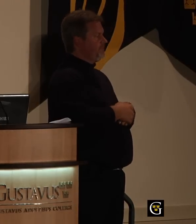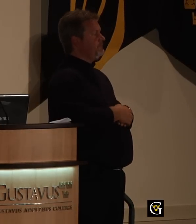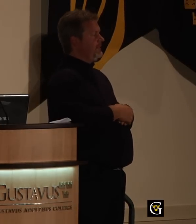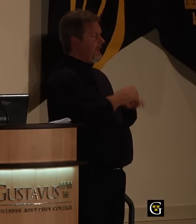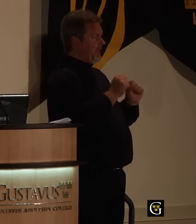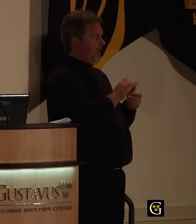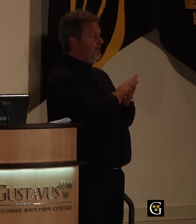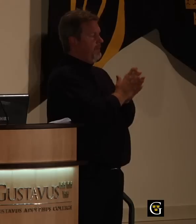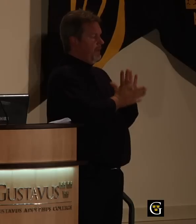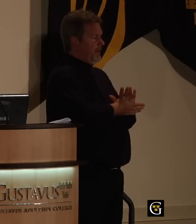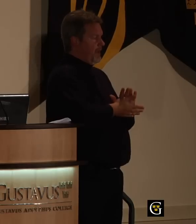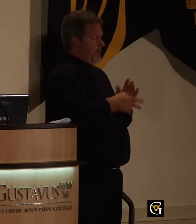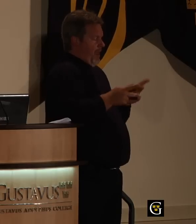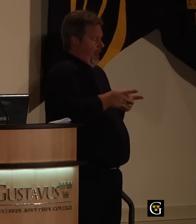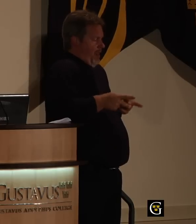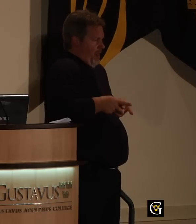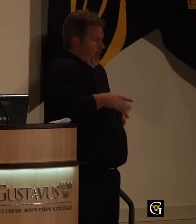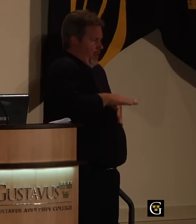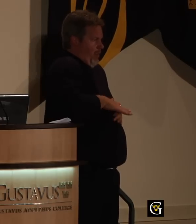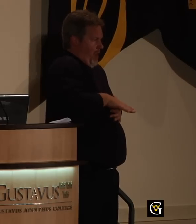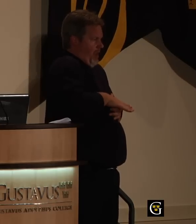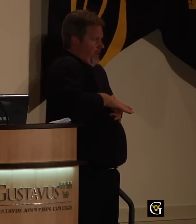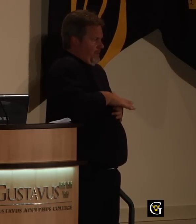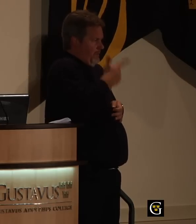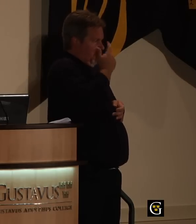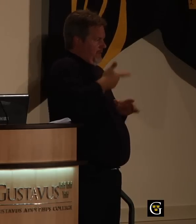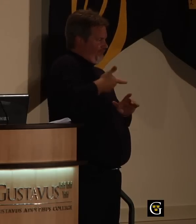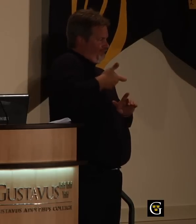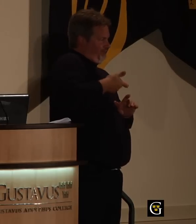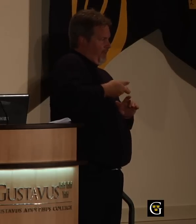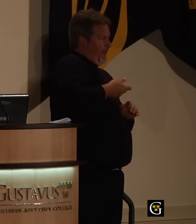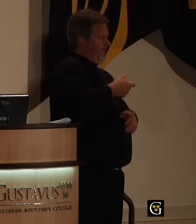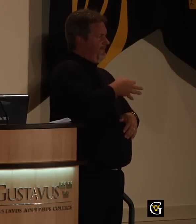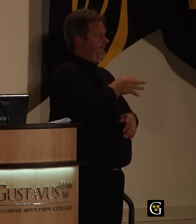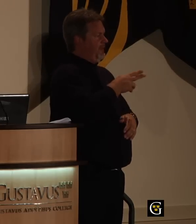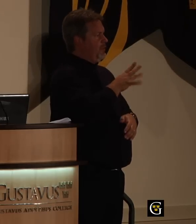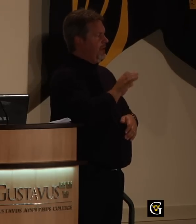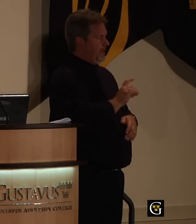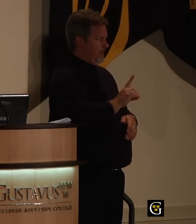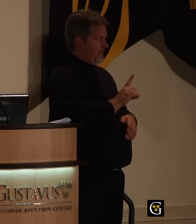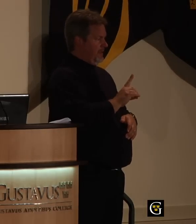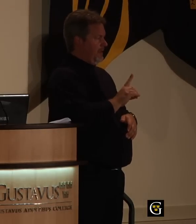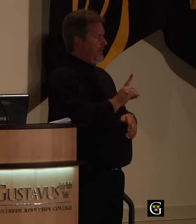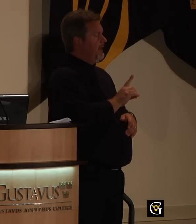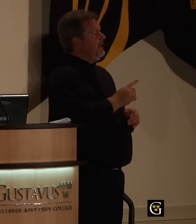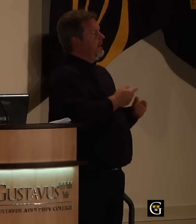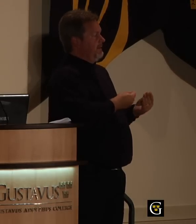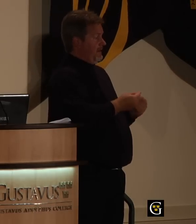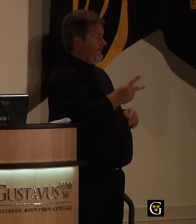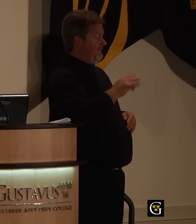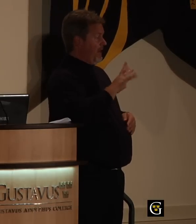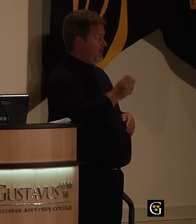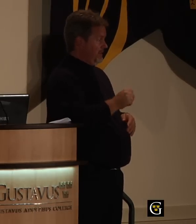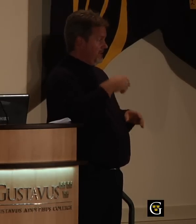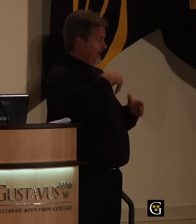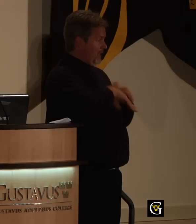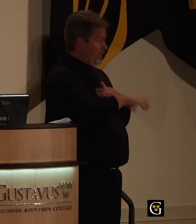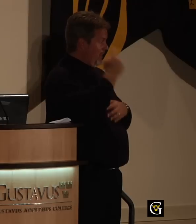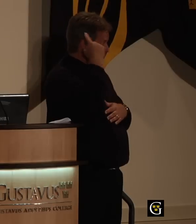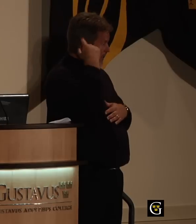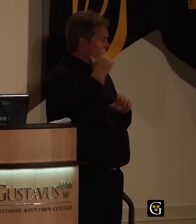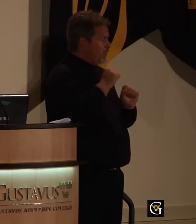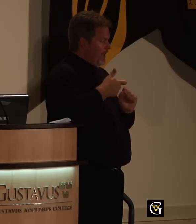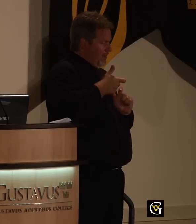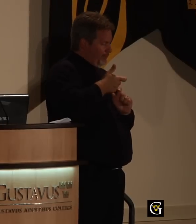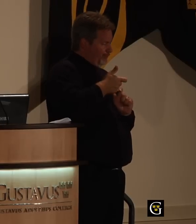localized, because when you inject the fluid that carries the virus into the brain, you can inject such a small